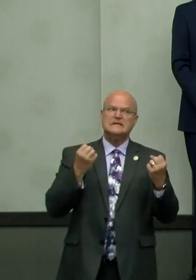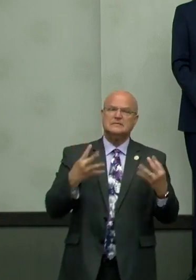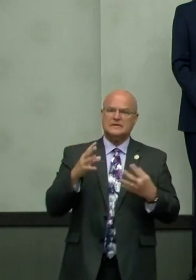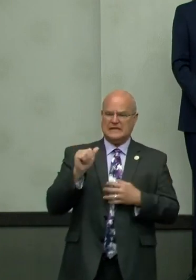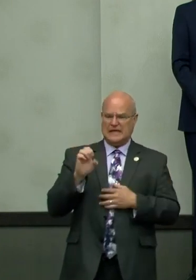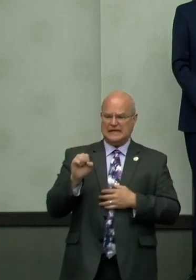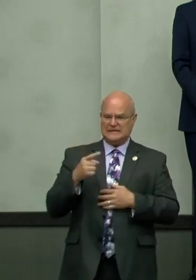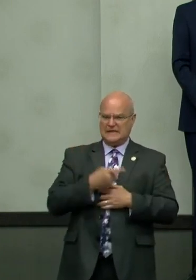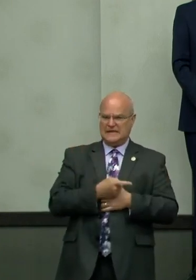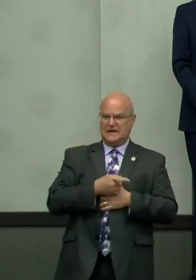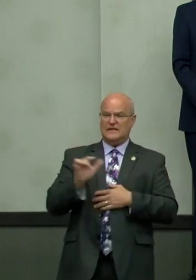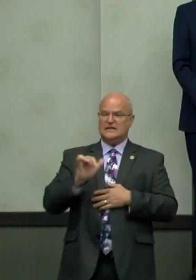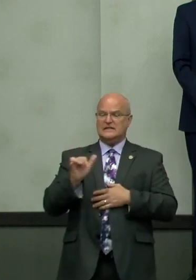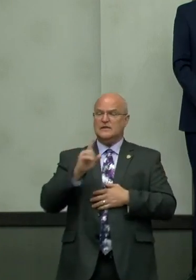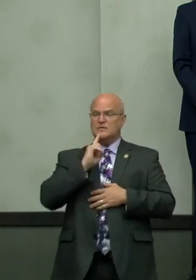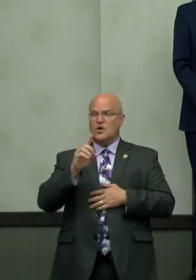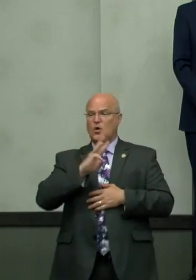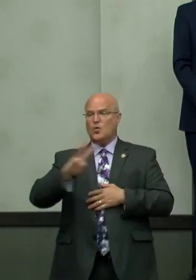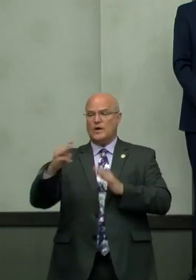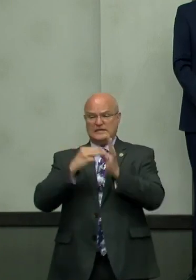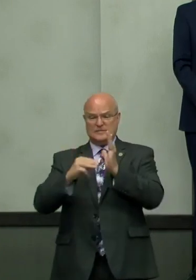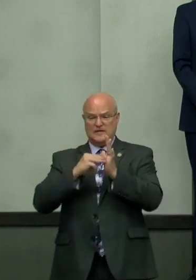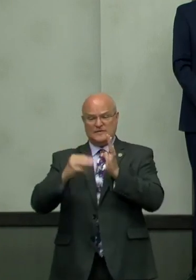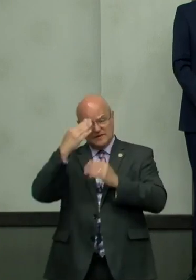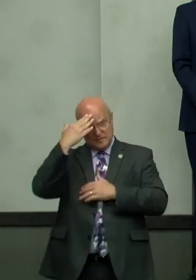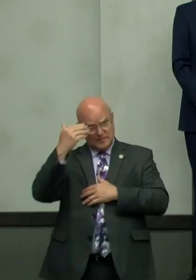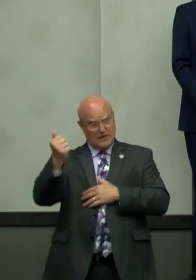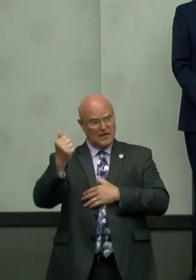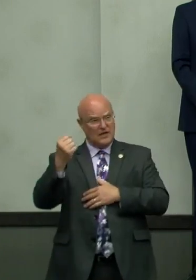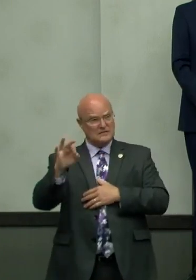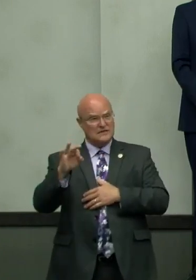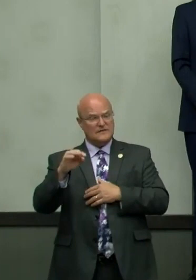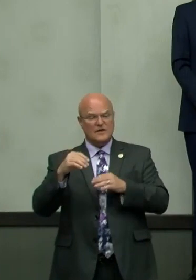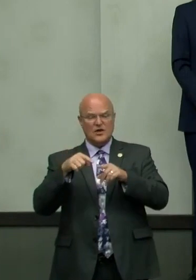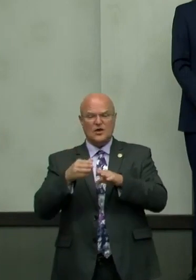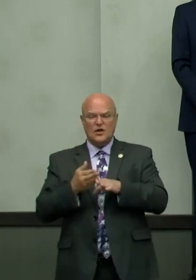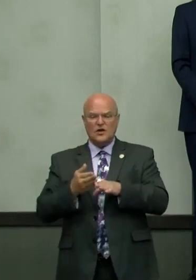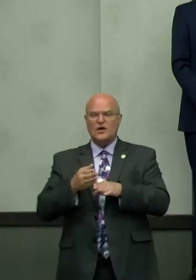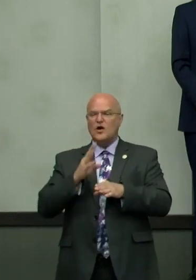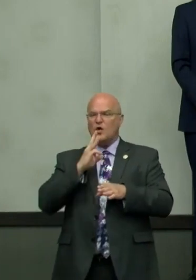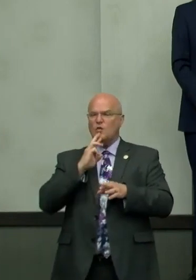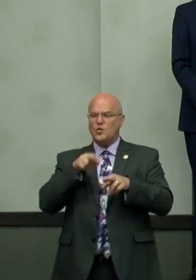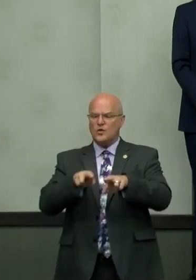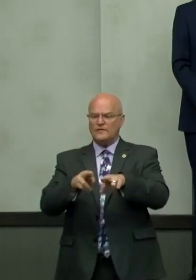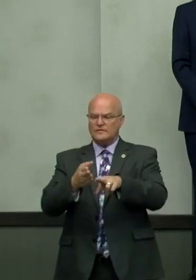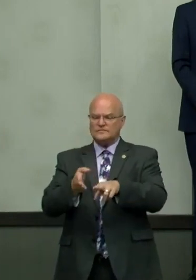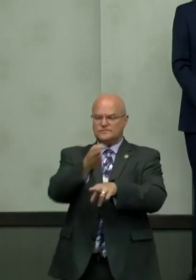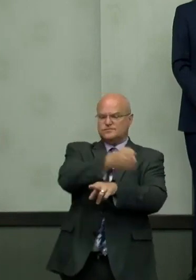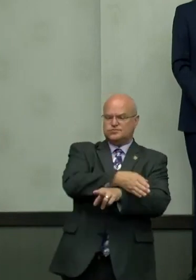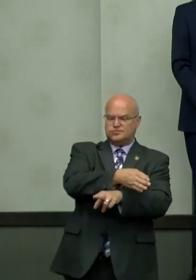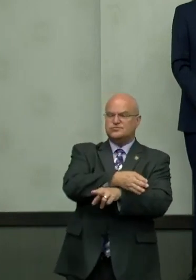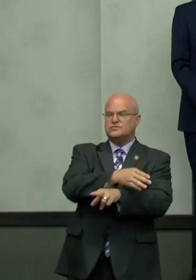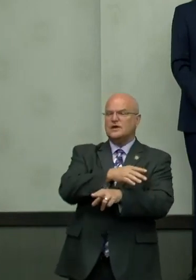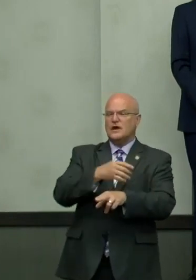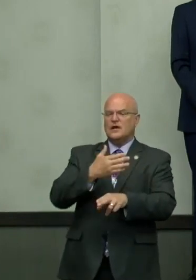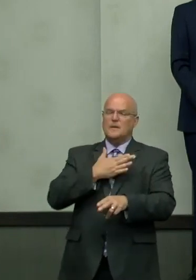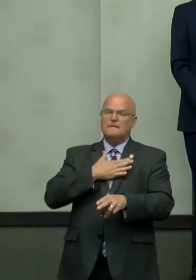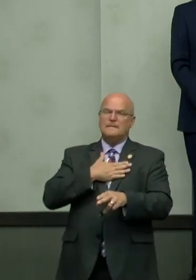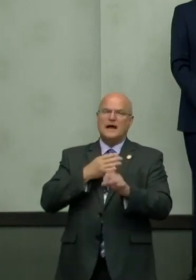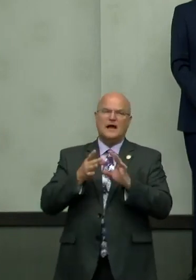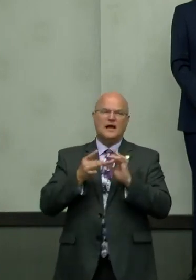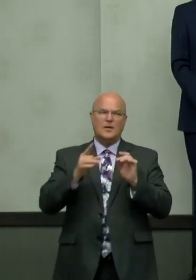there. The same is true of West Memphis because they're across the river from Memphis. So my comments were